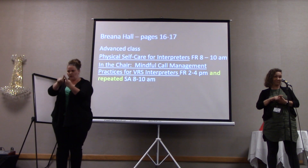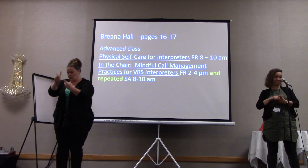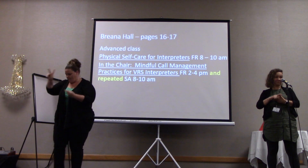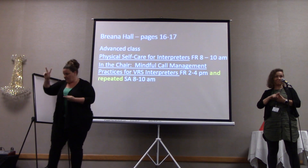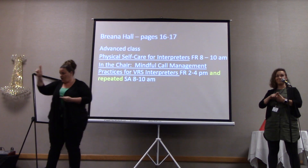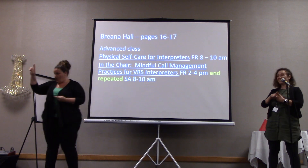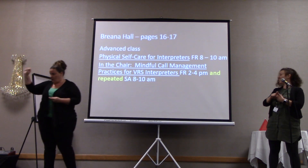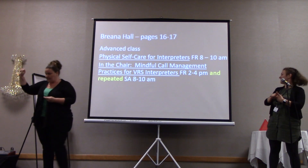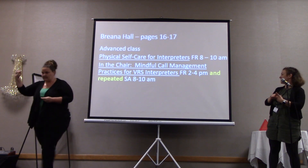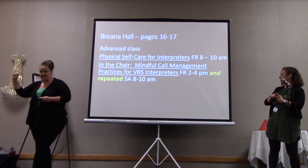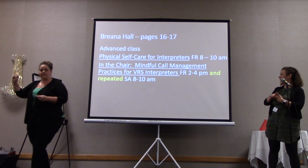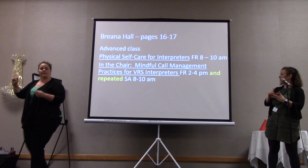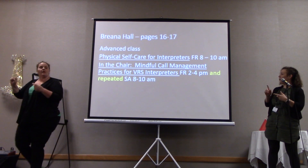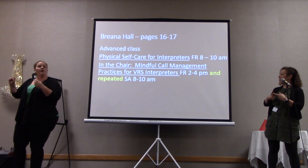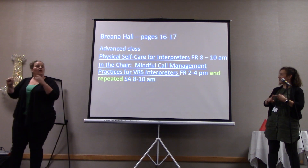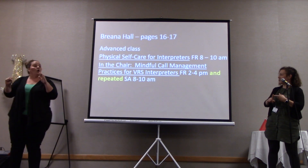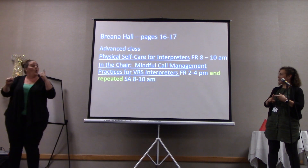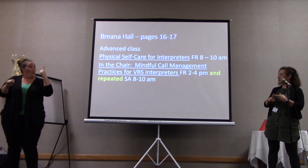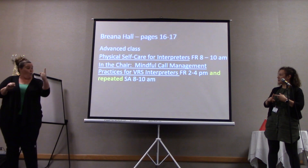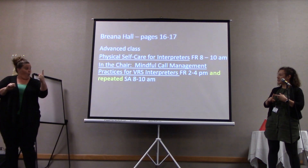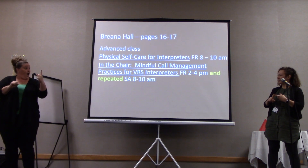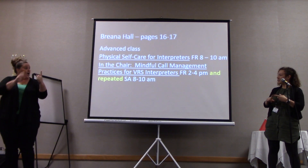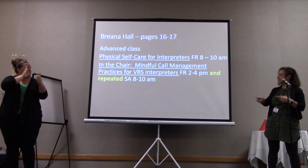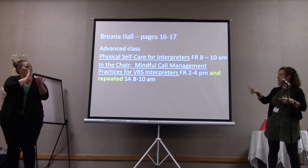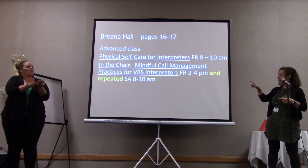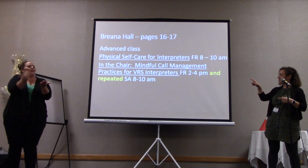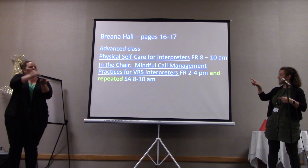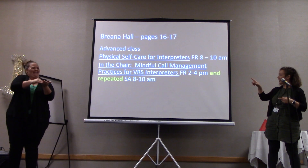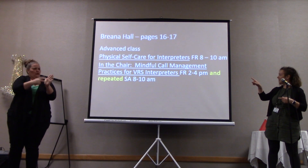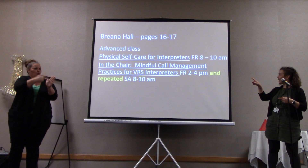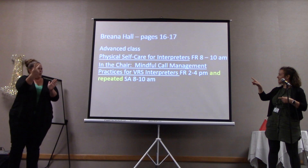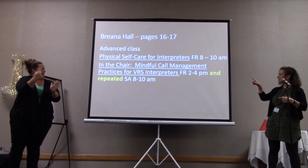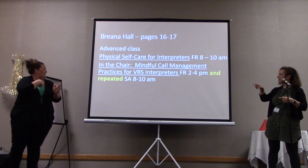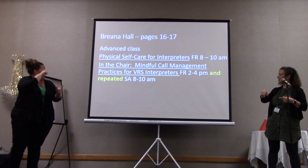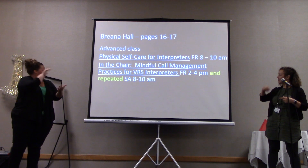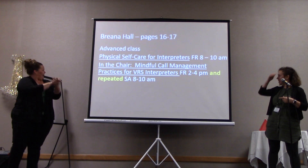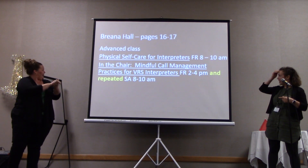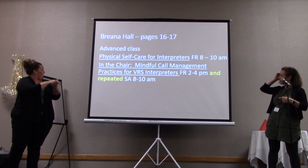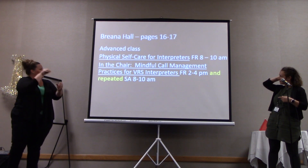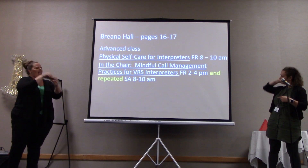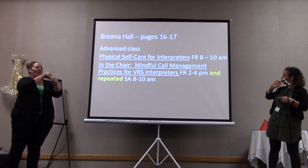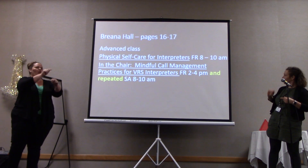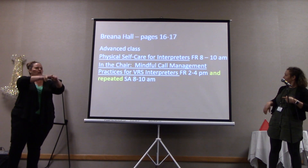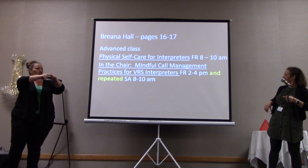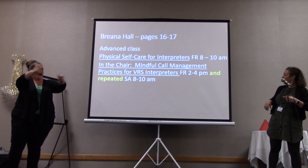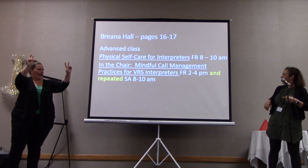VRS. So one is going to be repeated twice. I think it's in the chair.